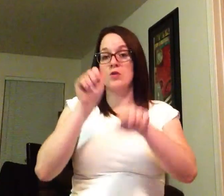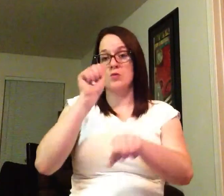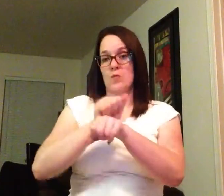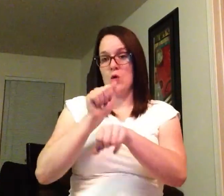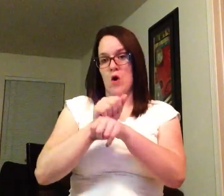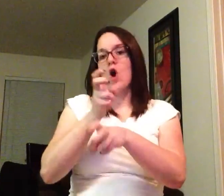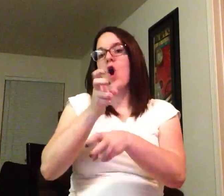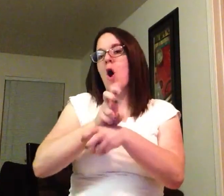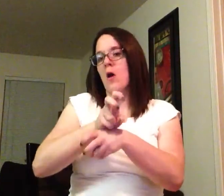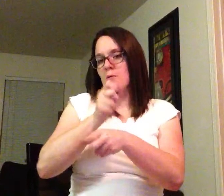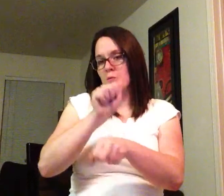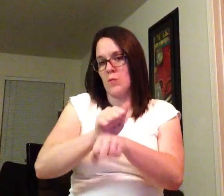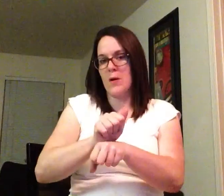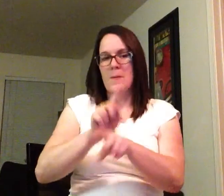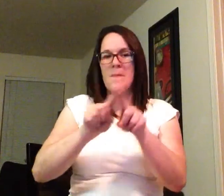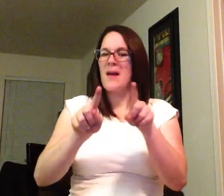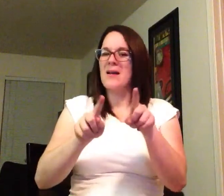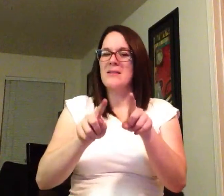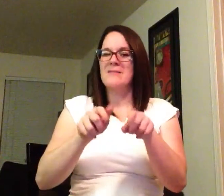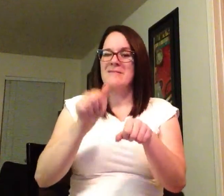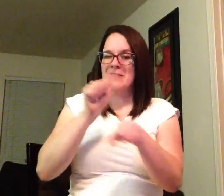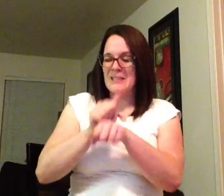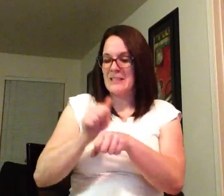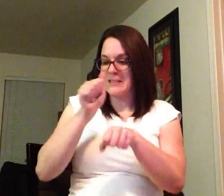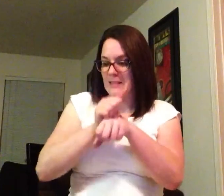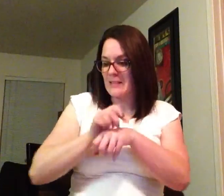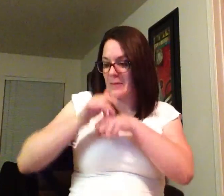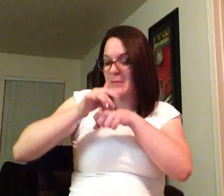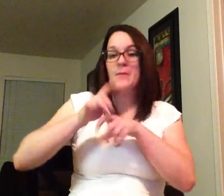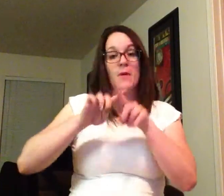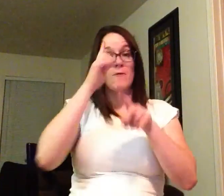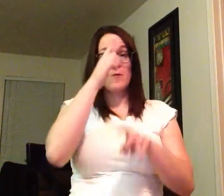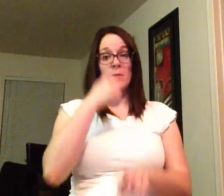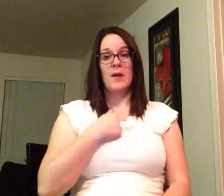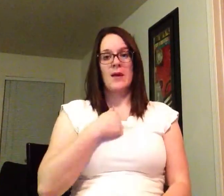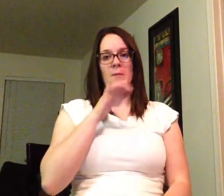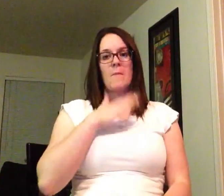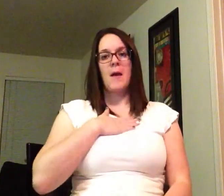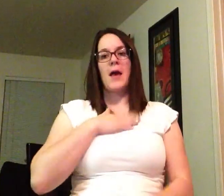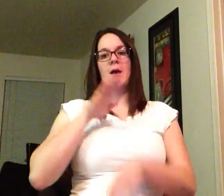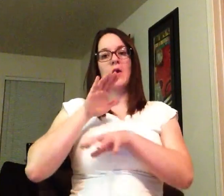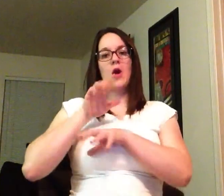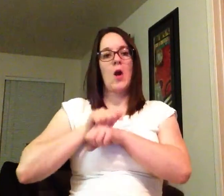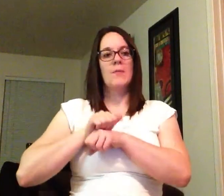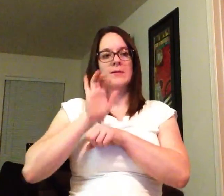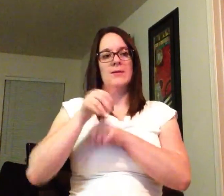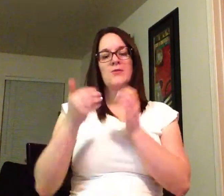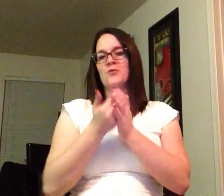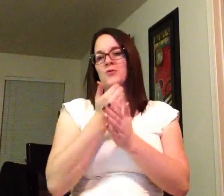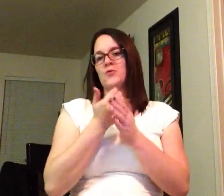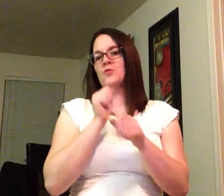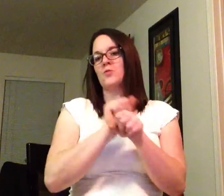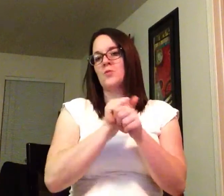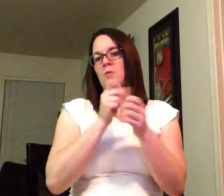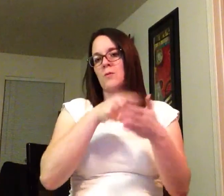but not too hard. For me, the hobbies that I have are really just new work projects that I've launched. I also wanted somebody who not